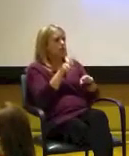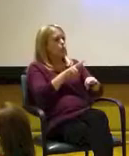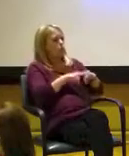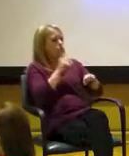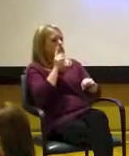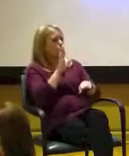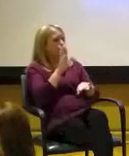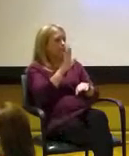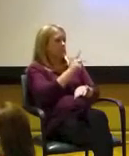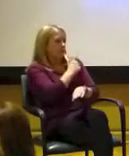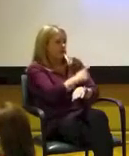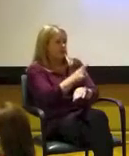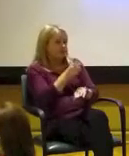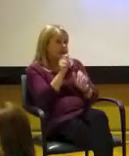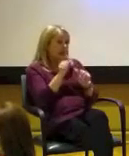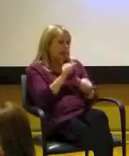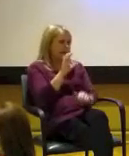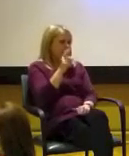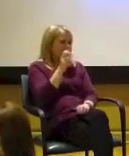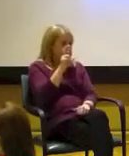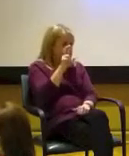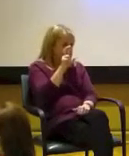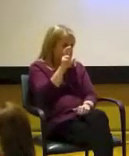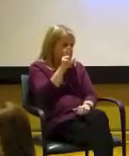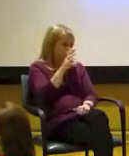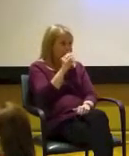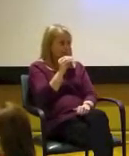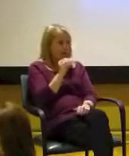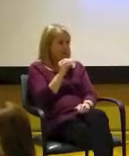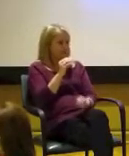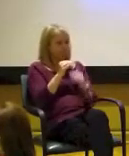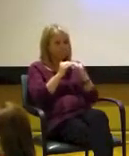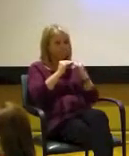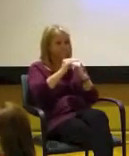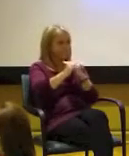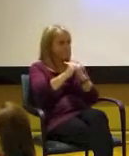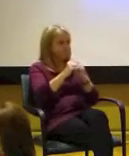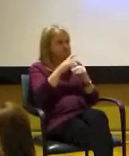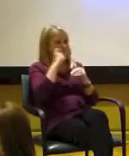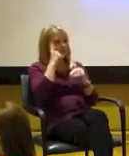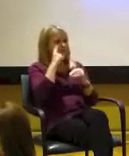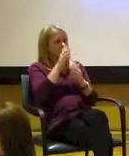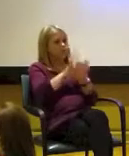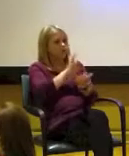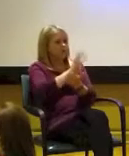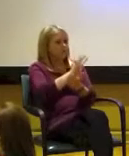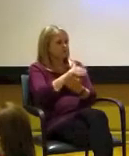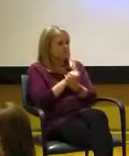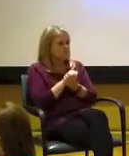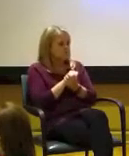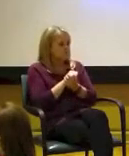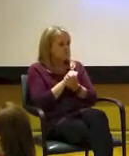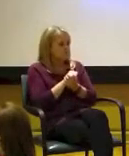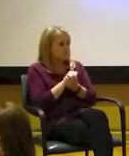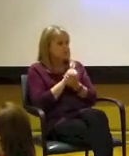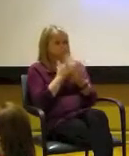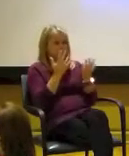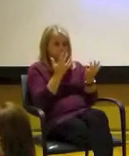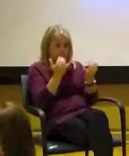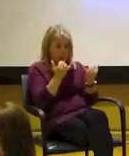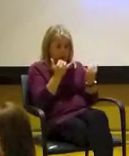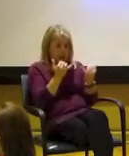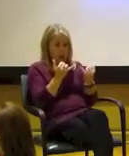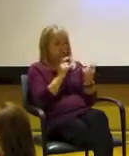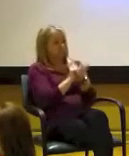to catheterize and stay dry for 4 hours. And now they can